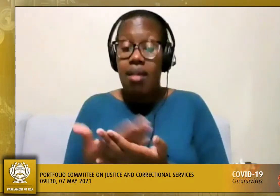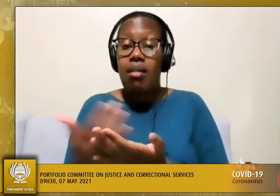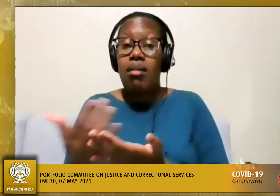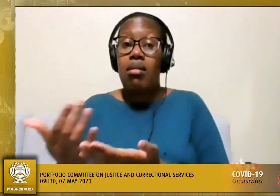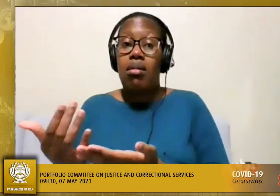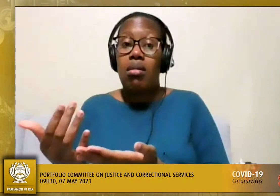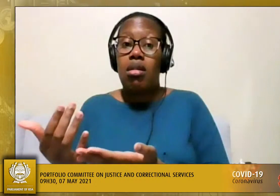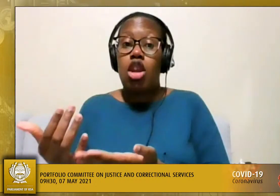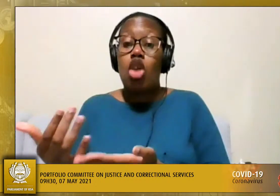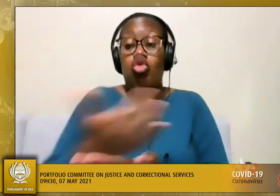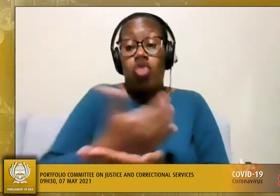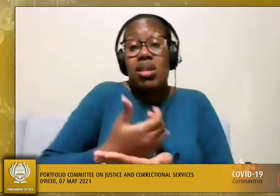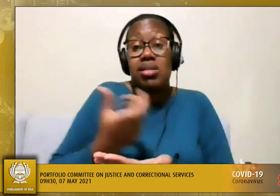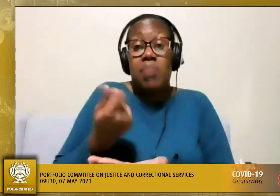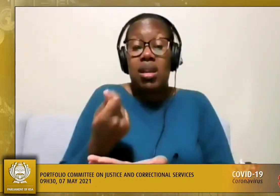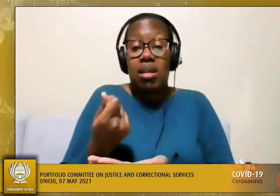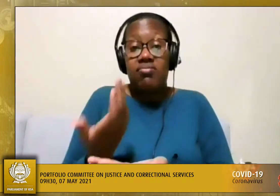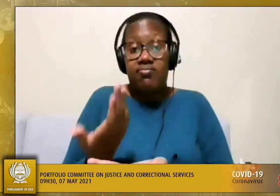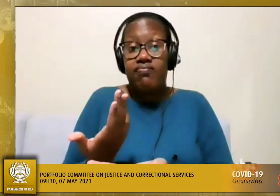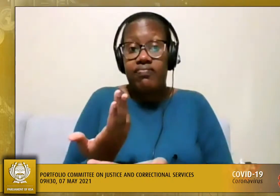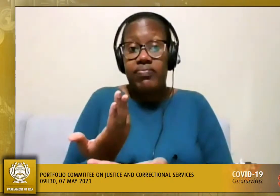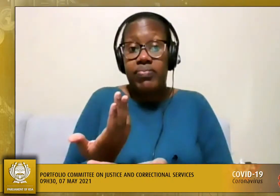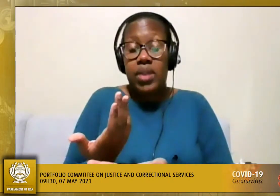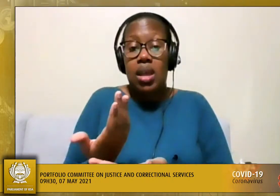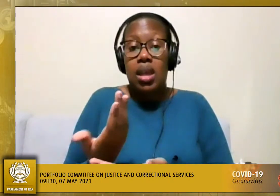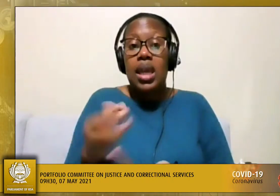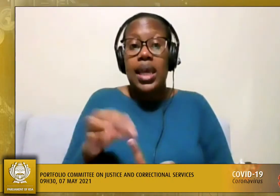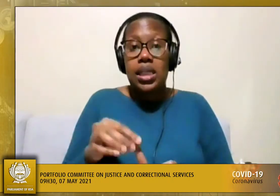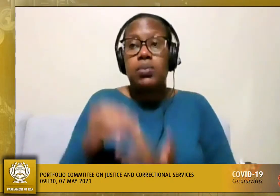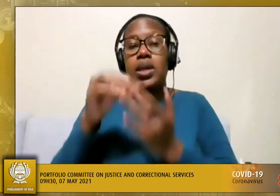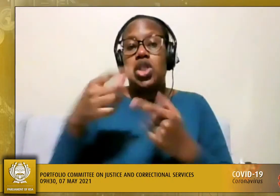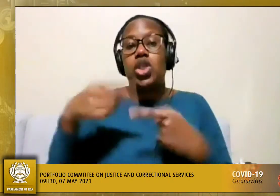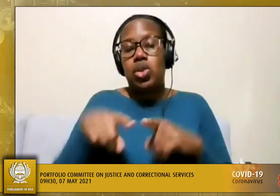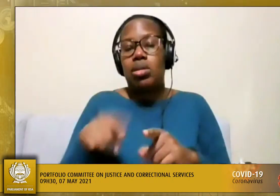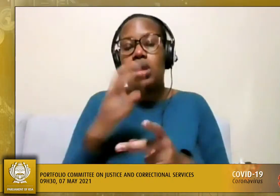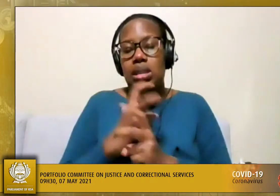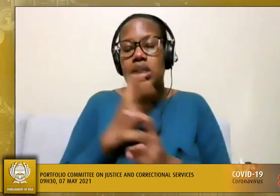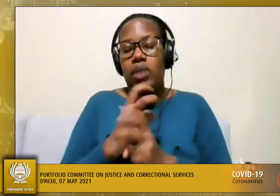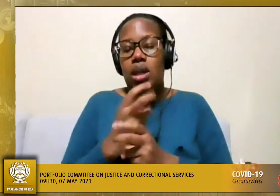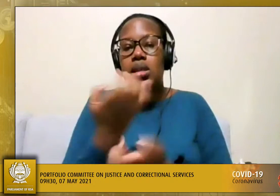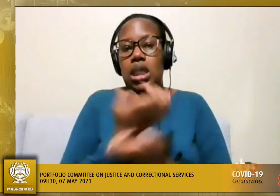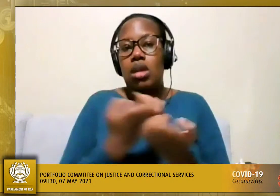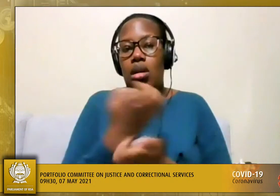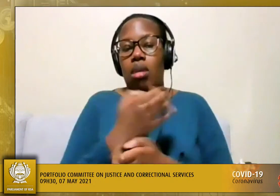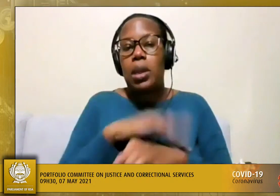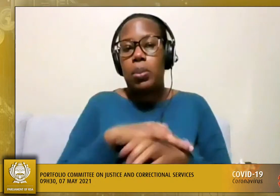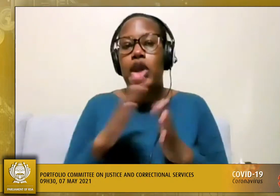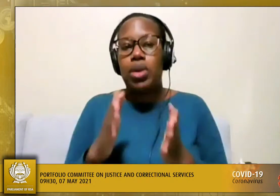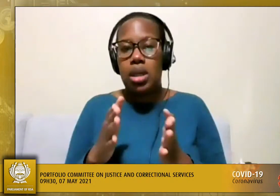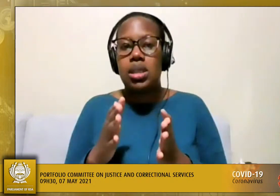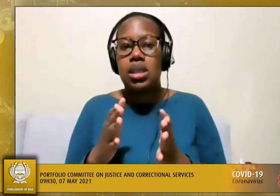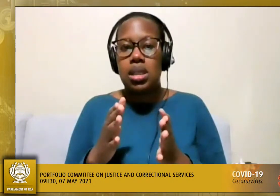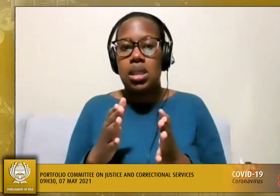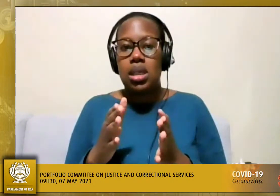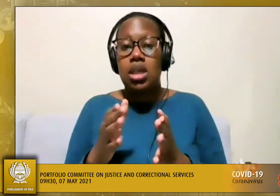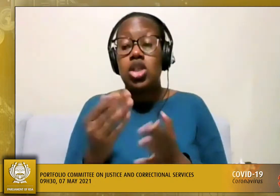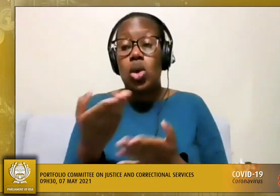money especially during this difficult economic period for this